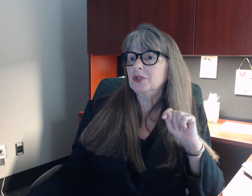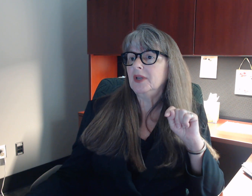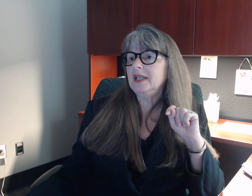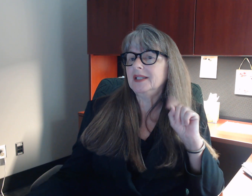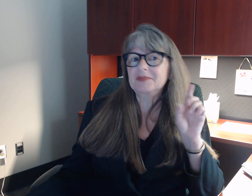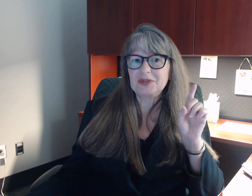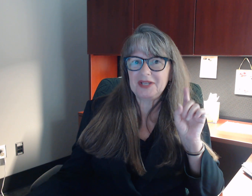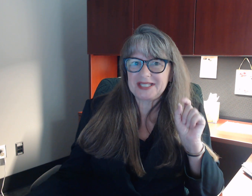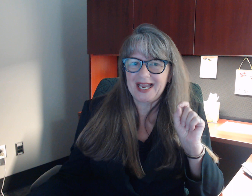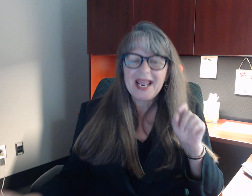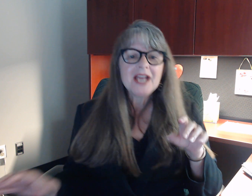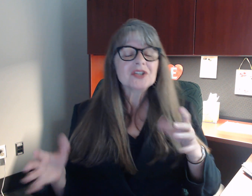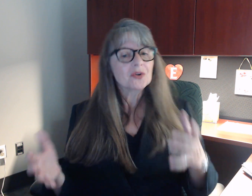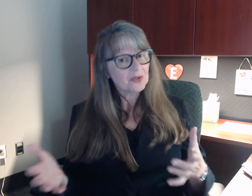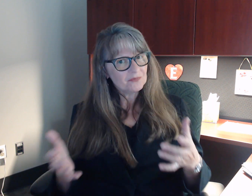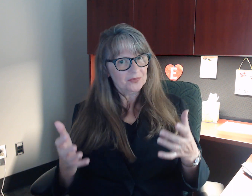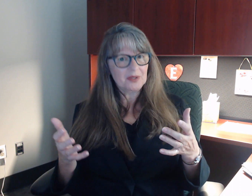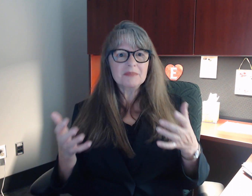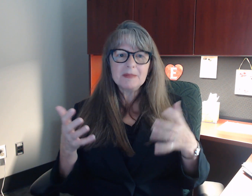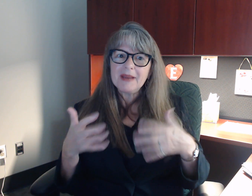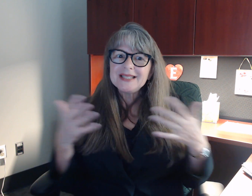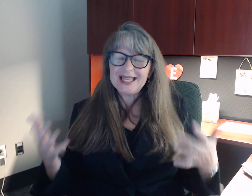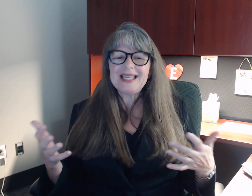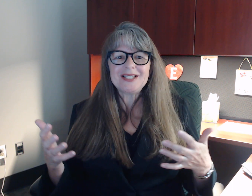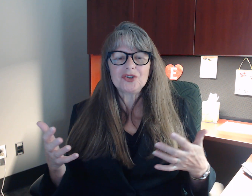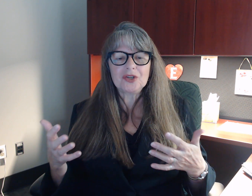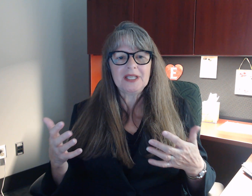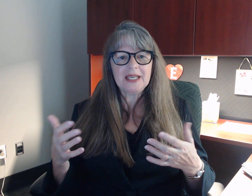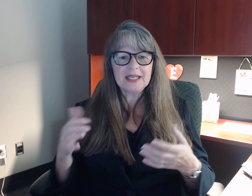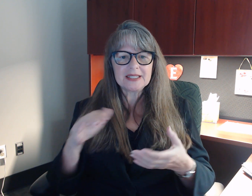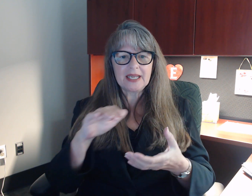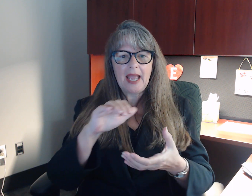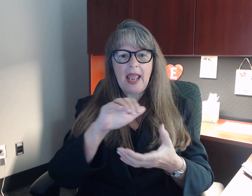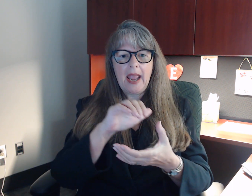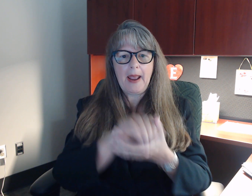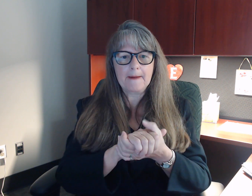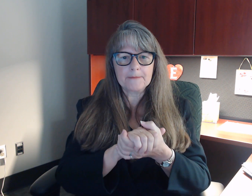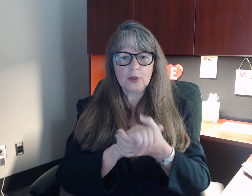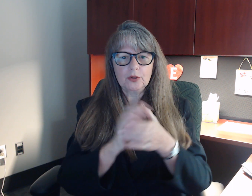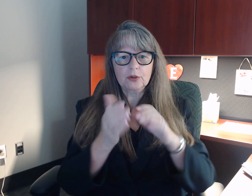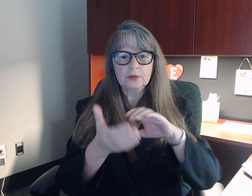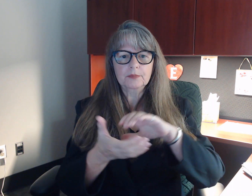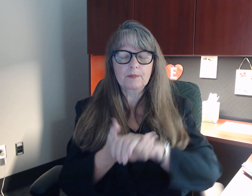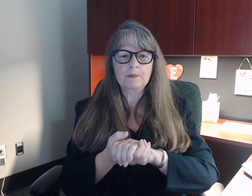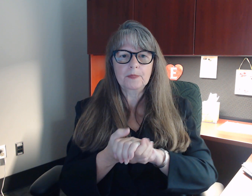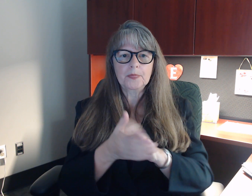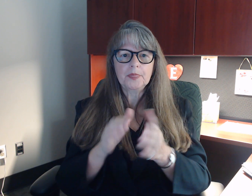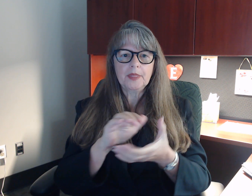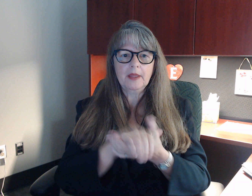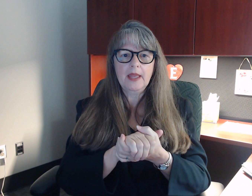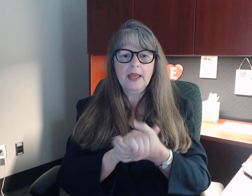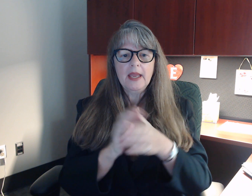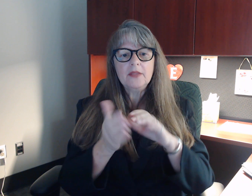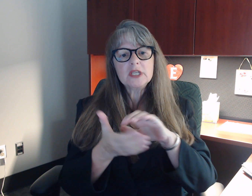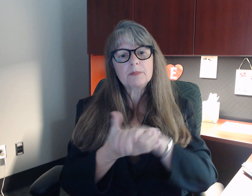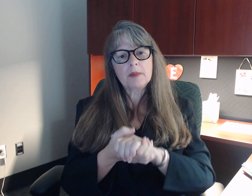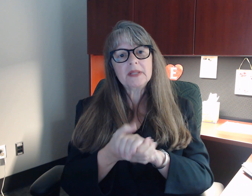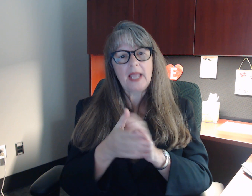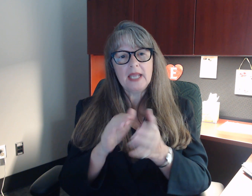eating it. So the basic things that you're gonna get is like a hamburger, and this is probably in the hand